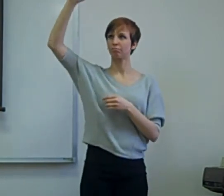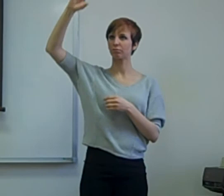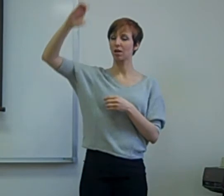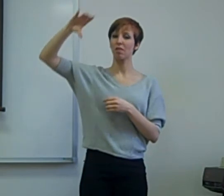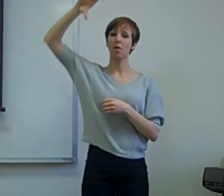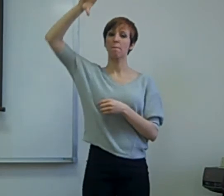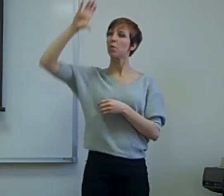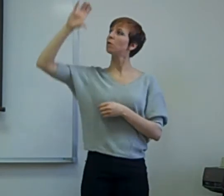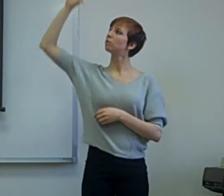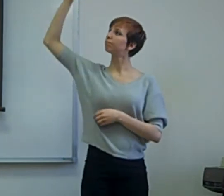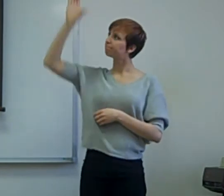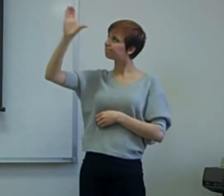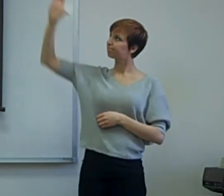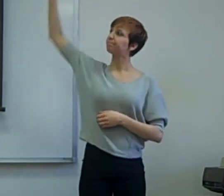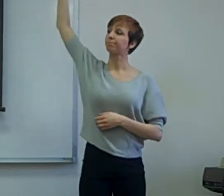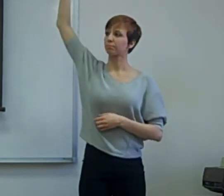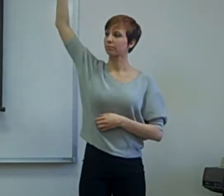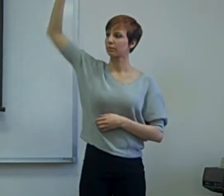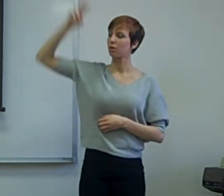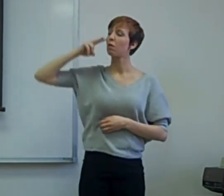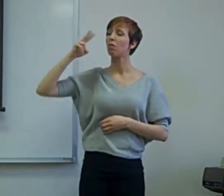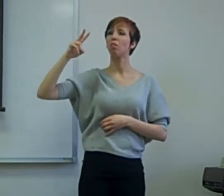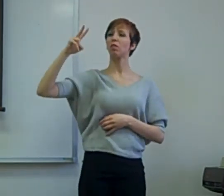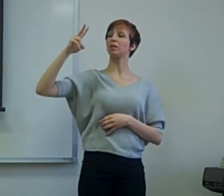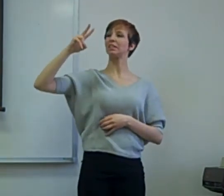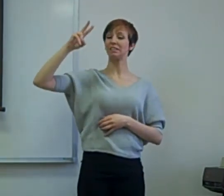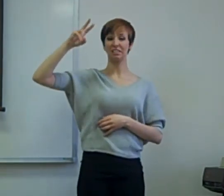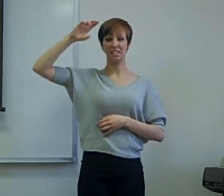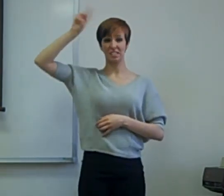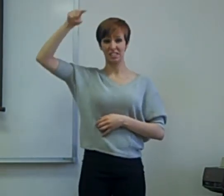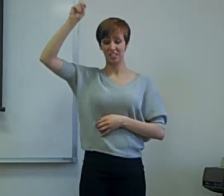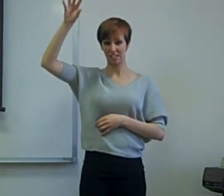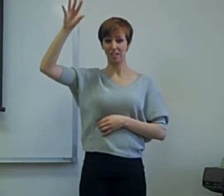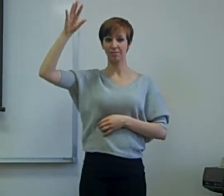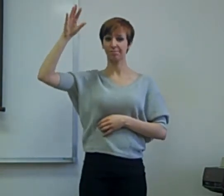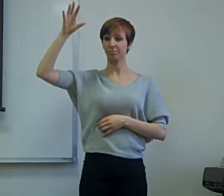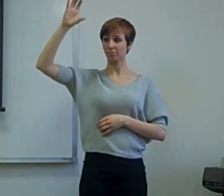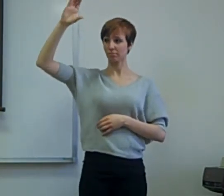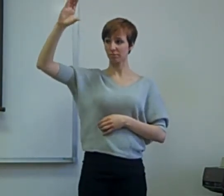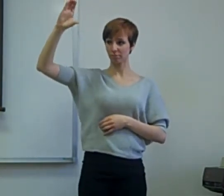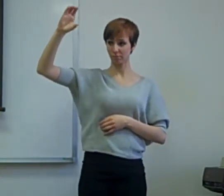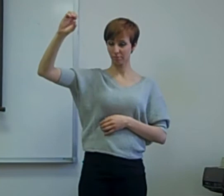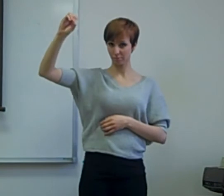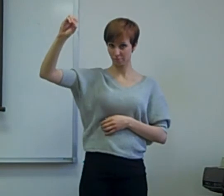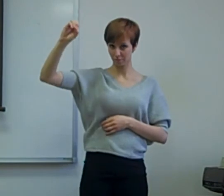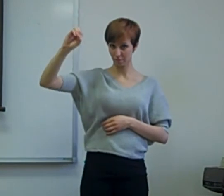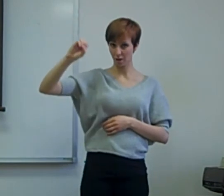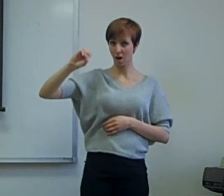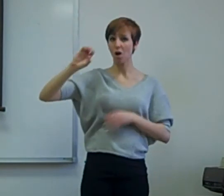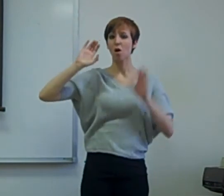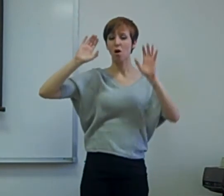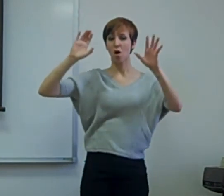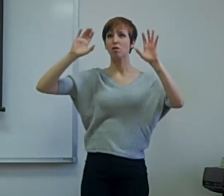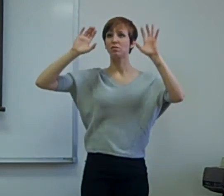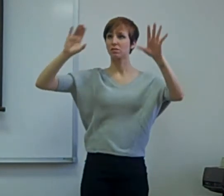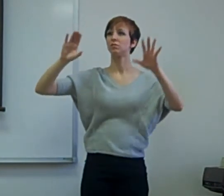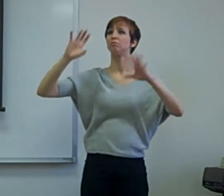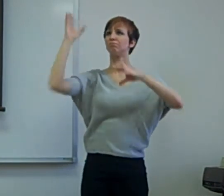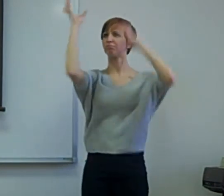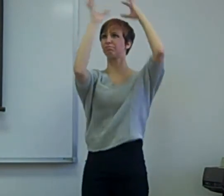me. And in the sunset, I see like these wonderful clouds, okay, that are, I mean, the sky